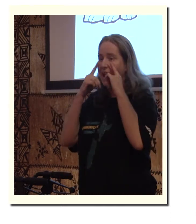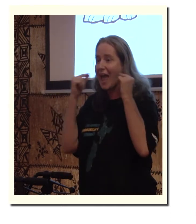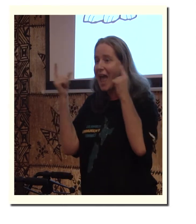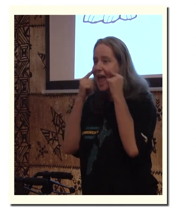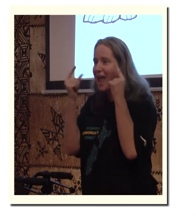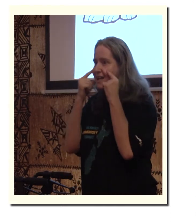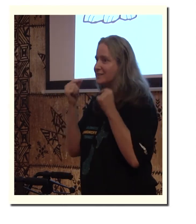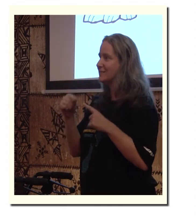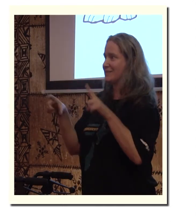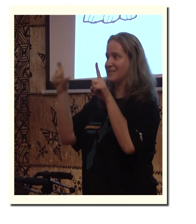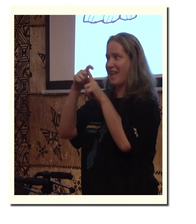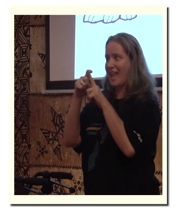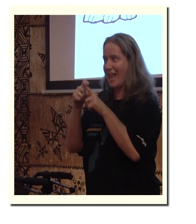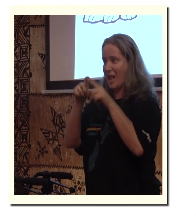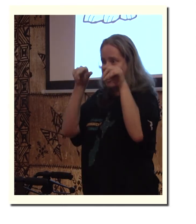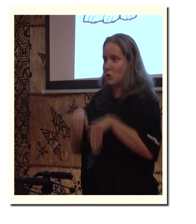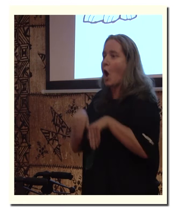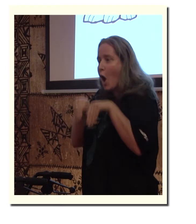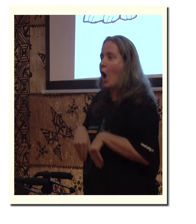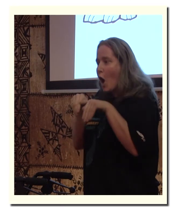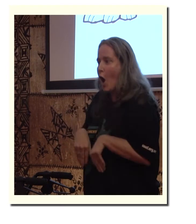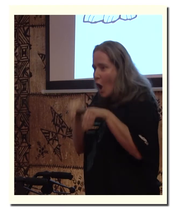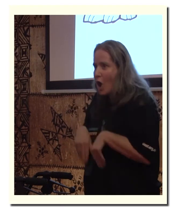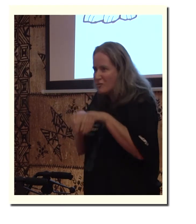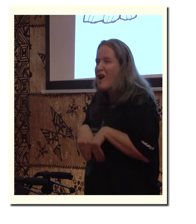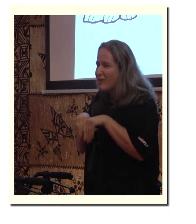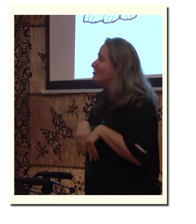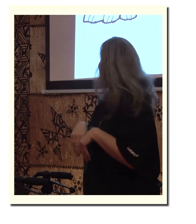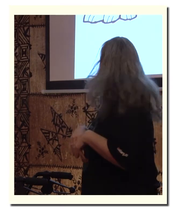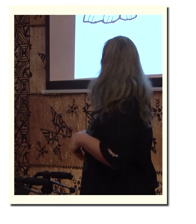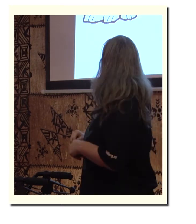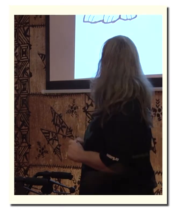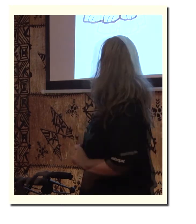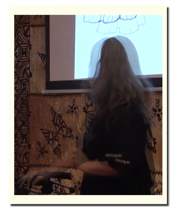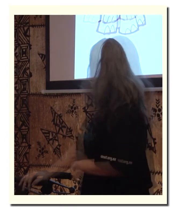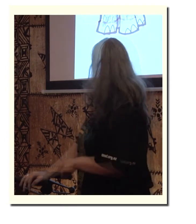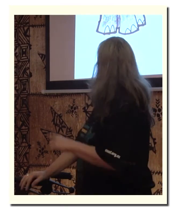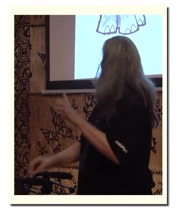Ah. Okay, C for cat, D for dog,